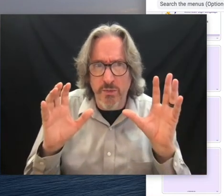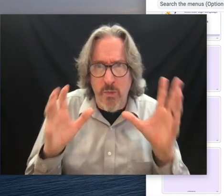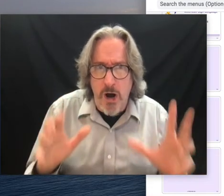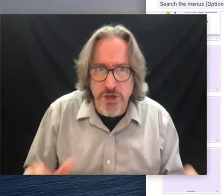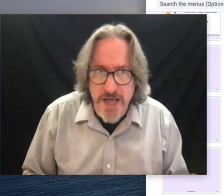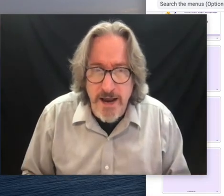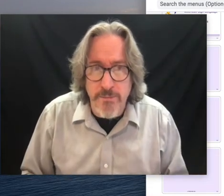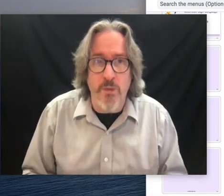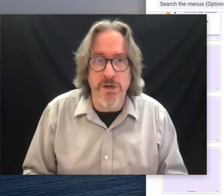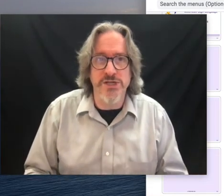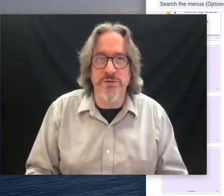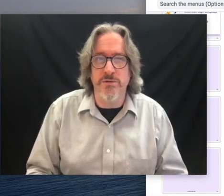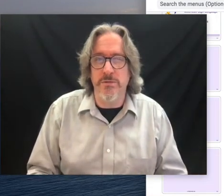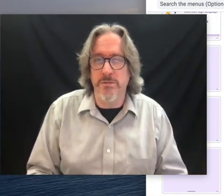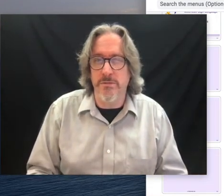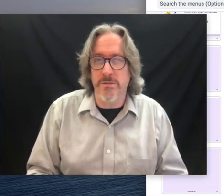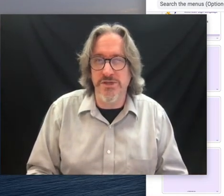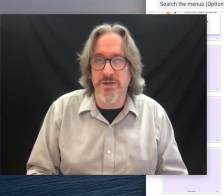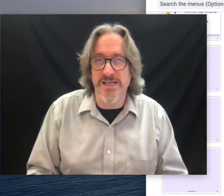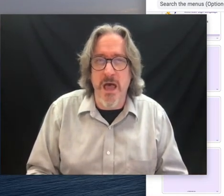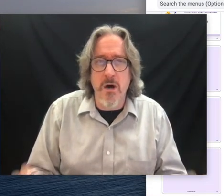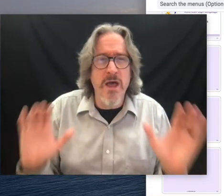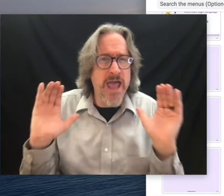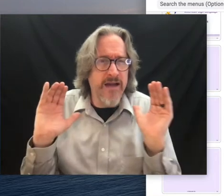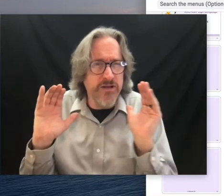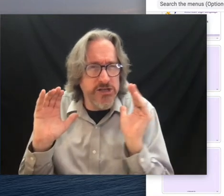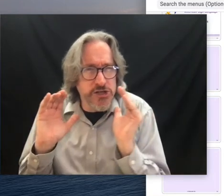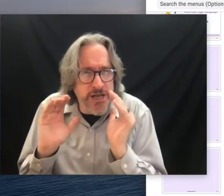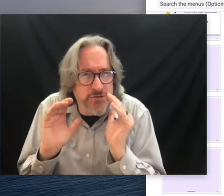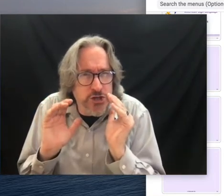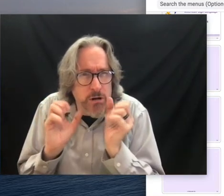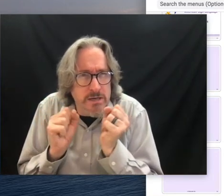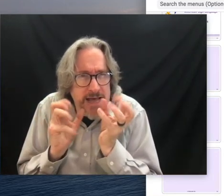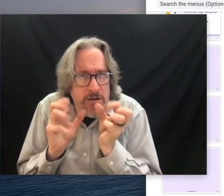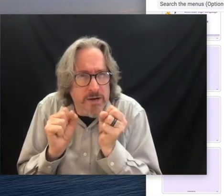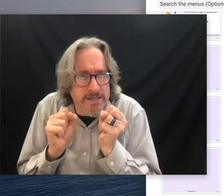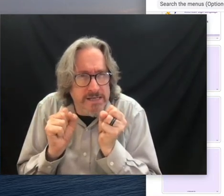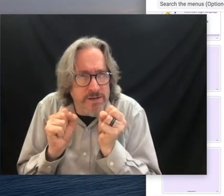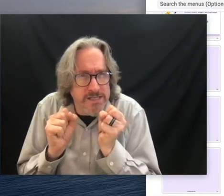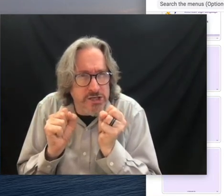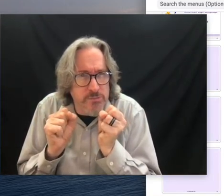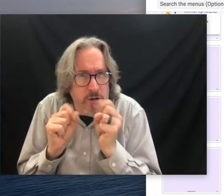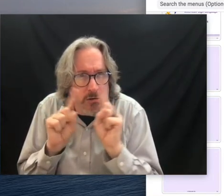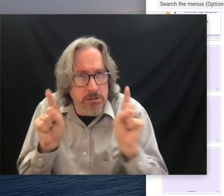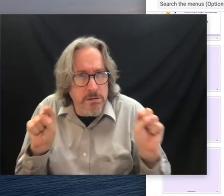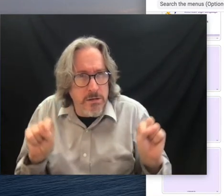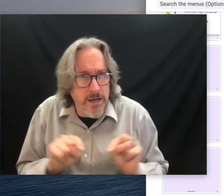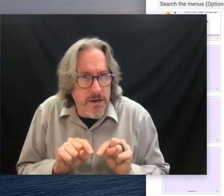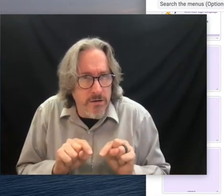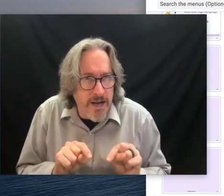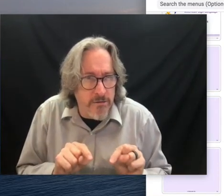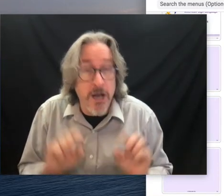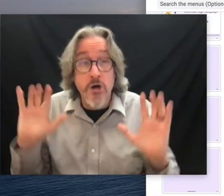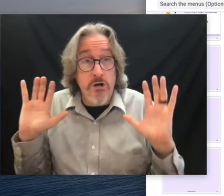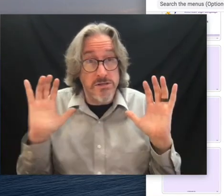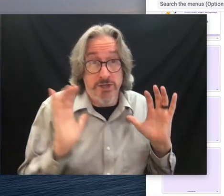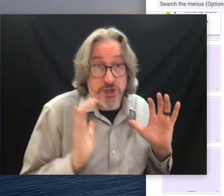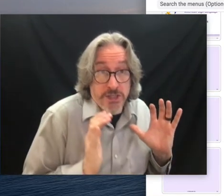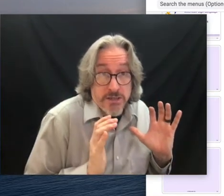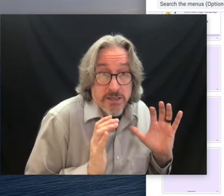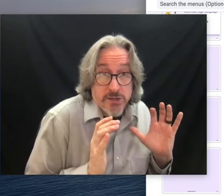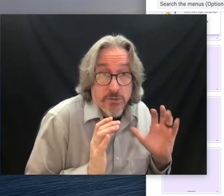to watch that. But once you realize, oh, everything's just kind of shrunk down and takes place in a smaller area.